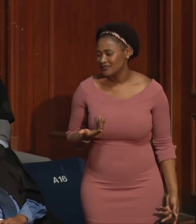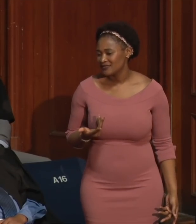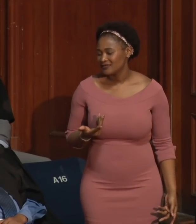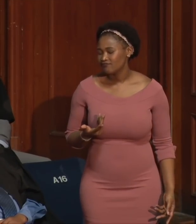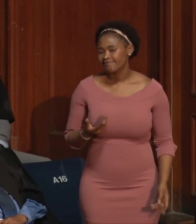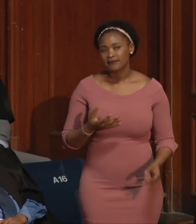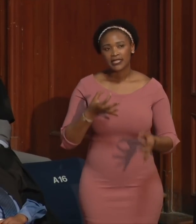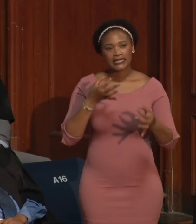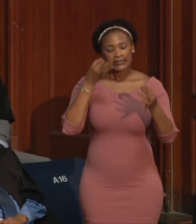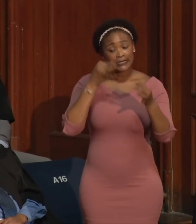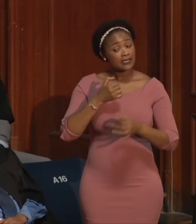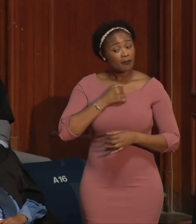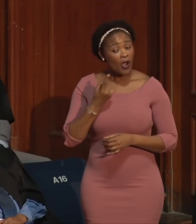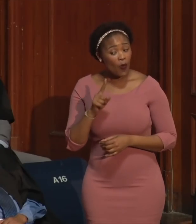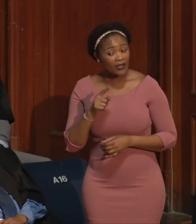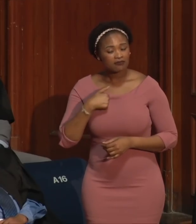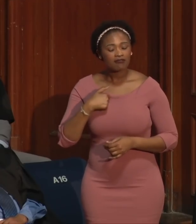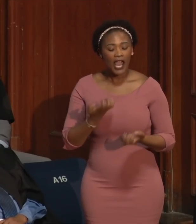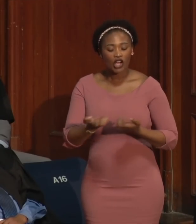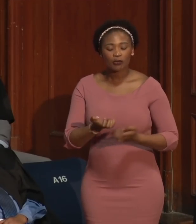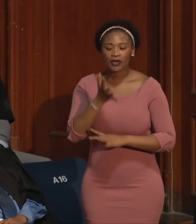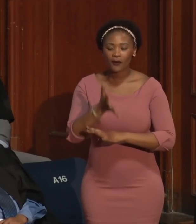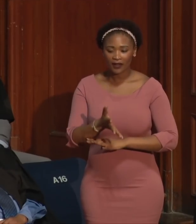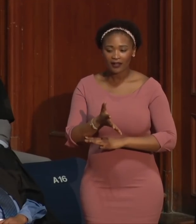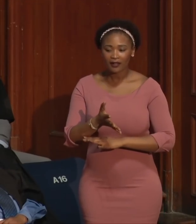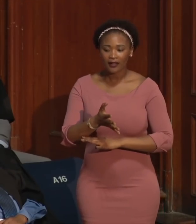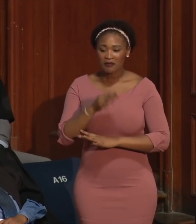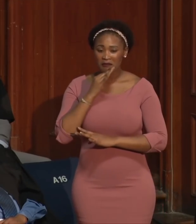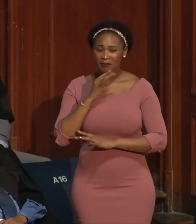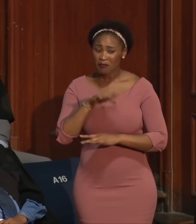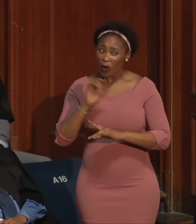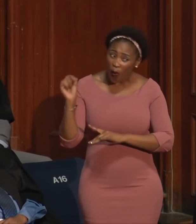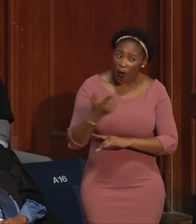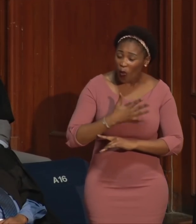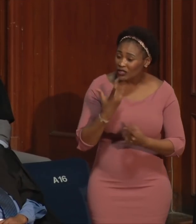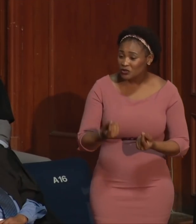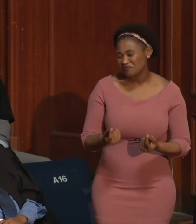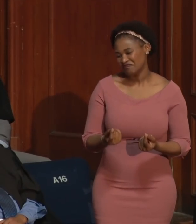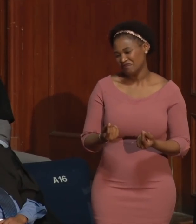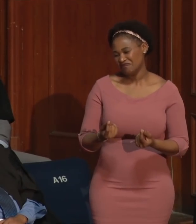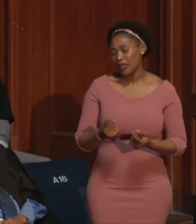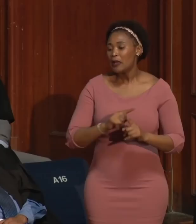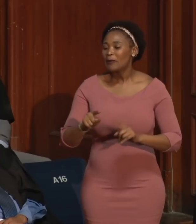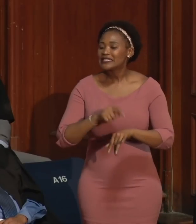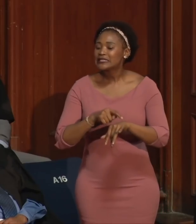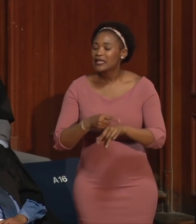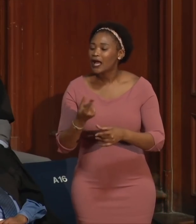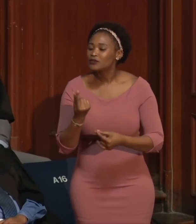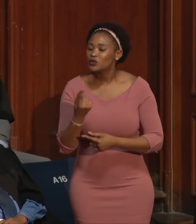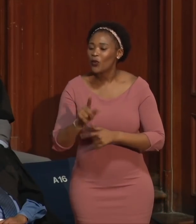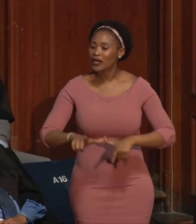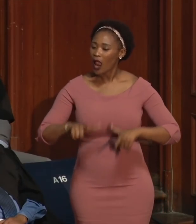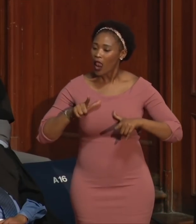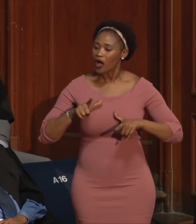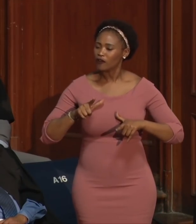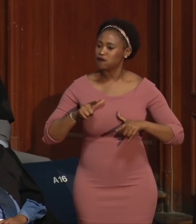My decision was to become an entrepreneur, but that is not to say that is everyone's choice. The point is that it was a time to live more